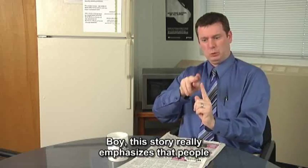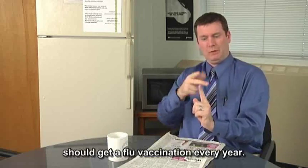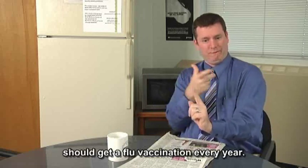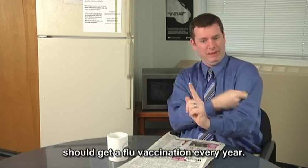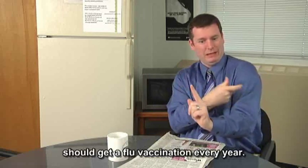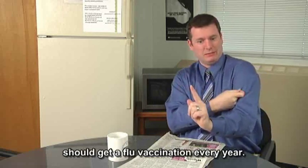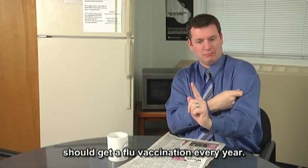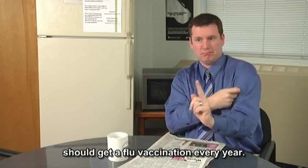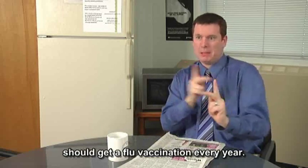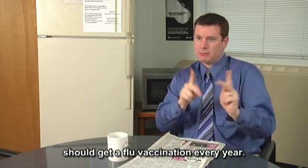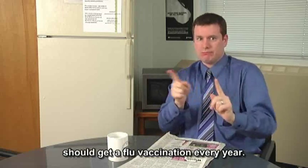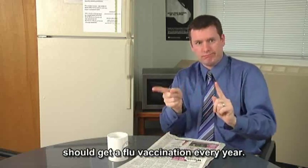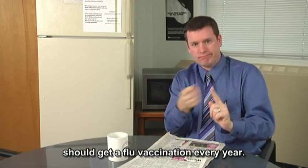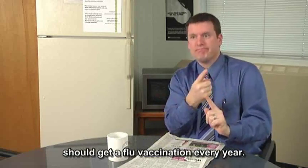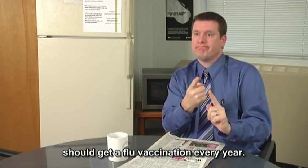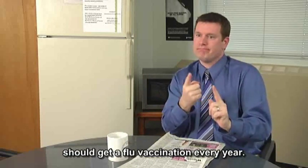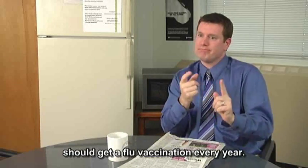vaccination every year.